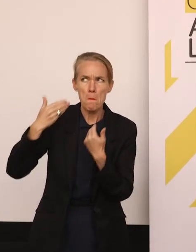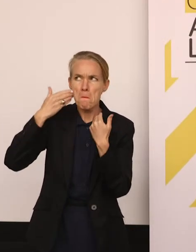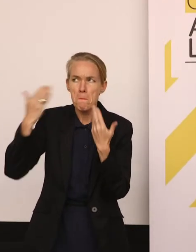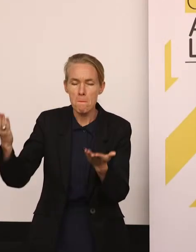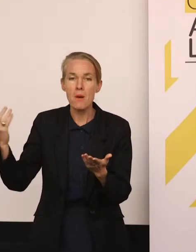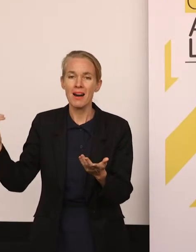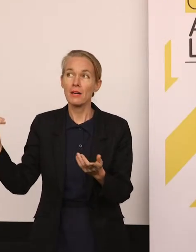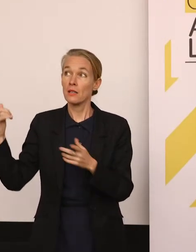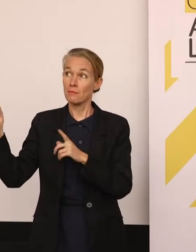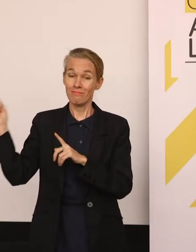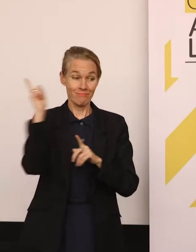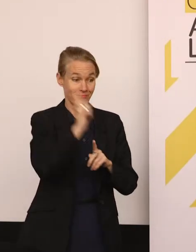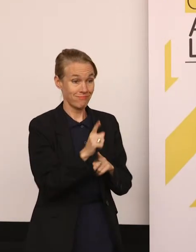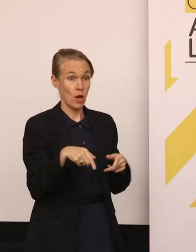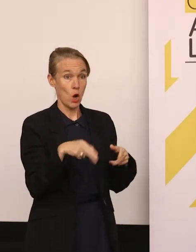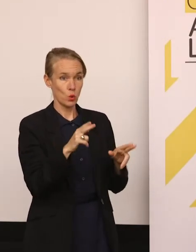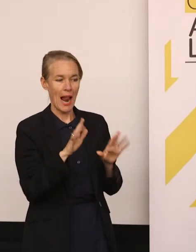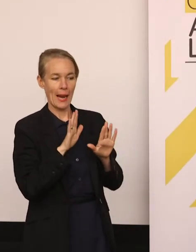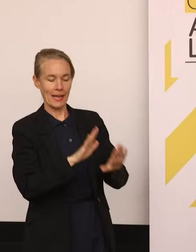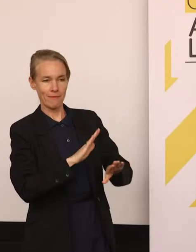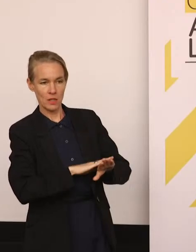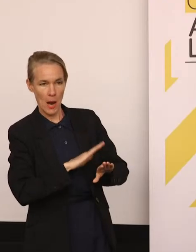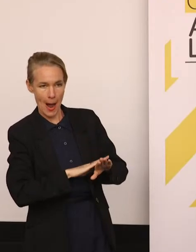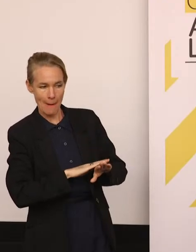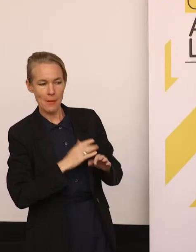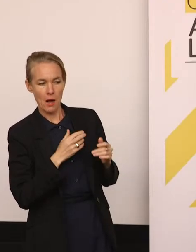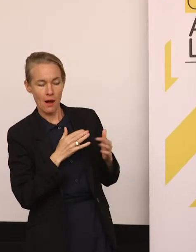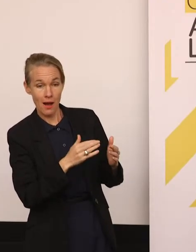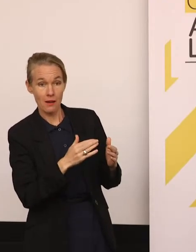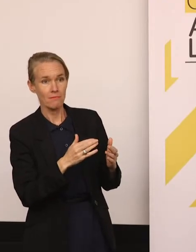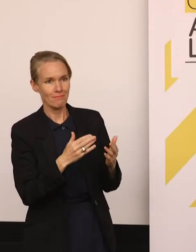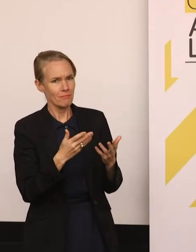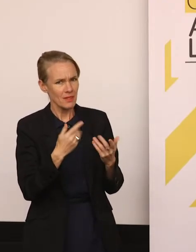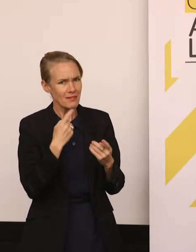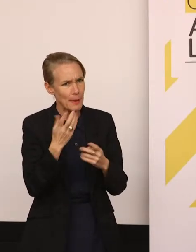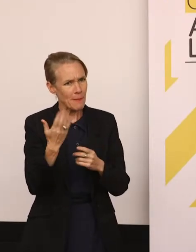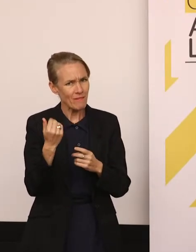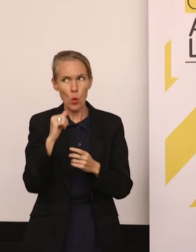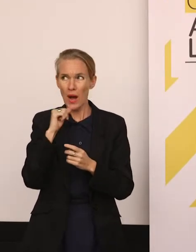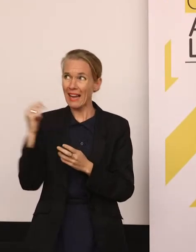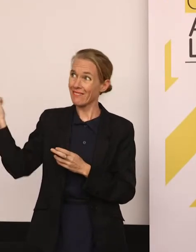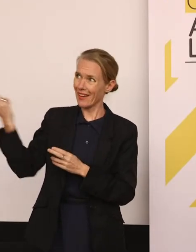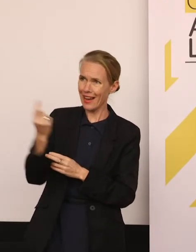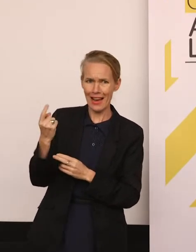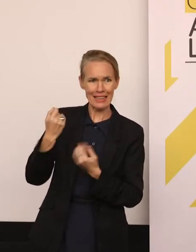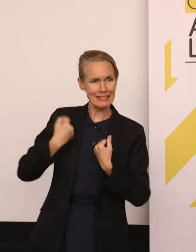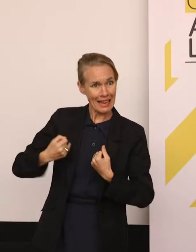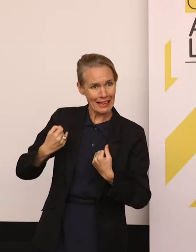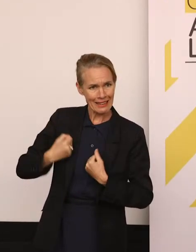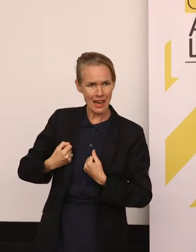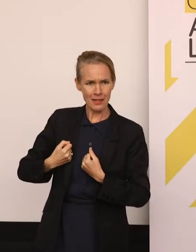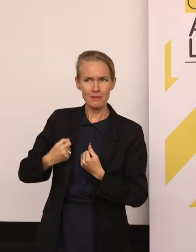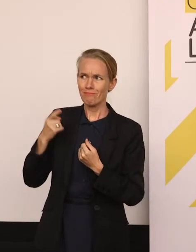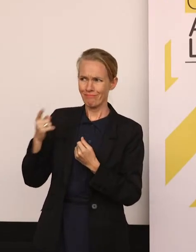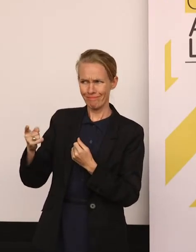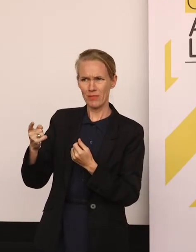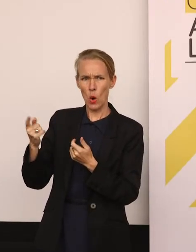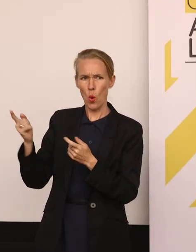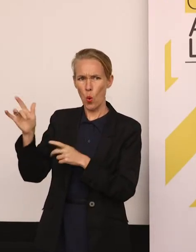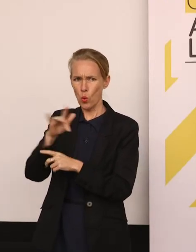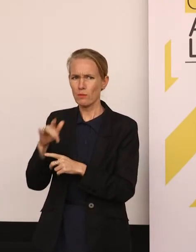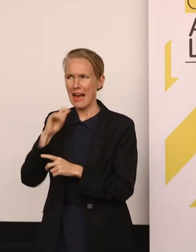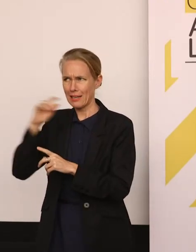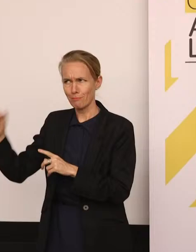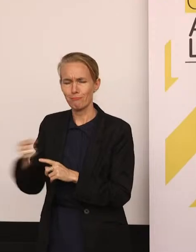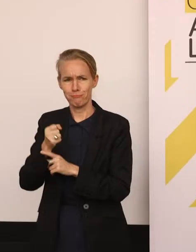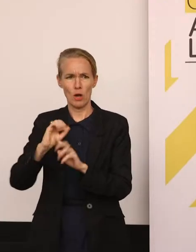recalling, then they are automatically quarantined and tested. So we think day 5, if they are brewing something, which would be about day 3